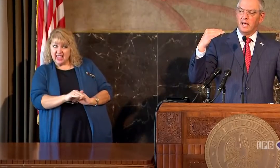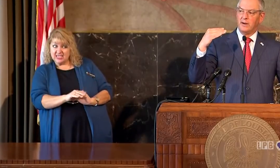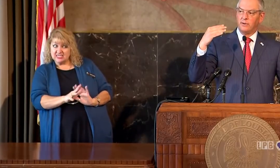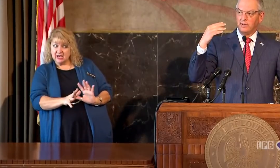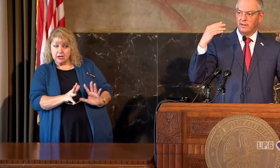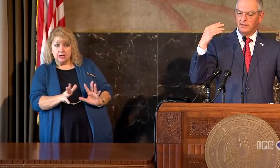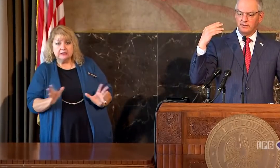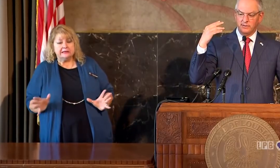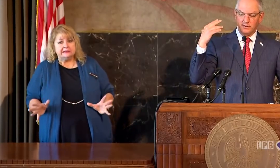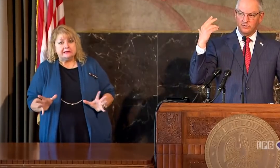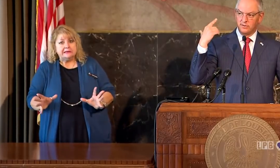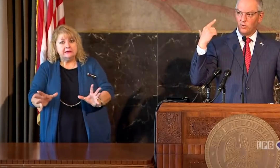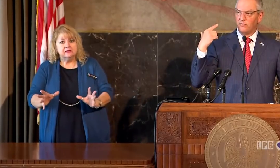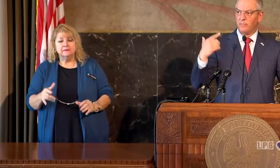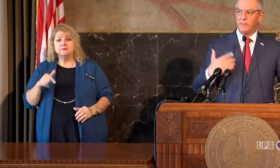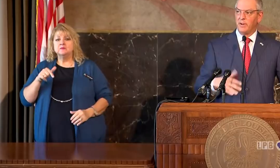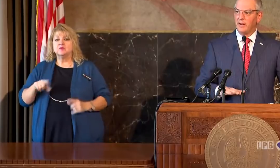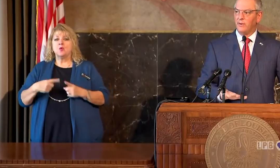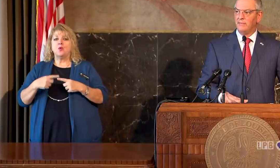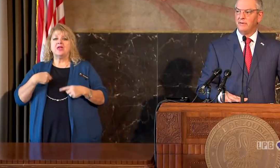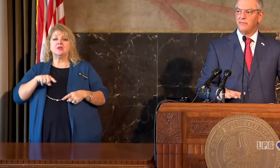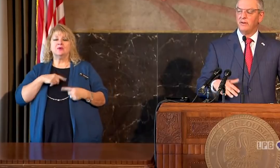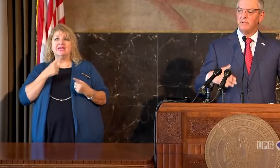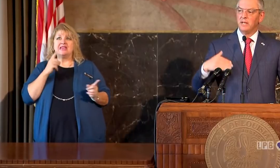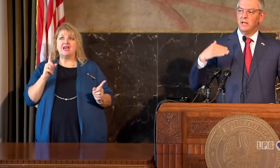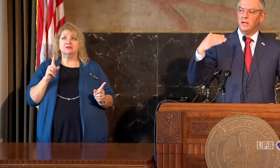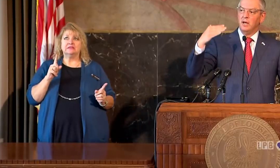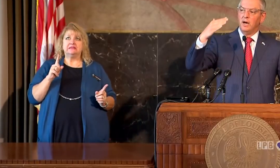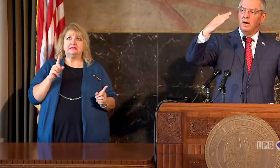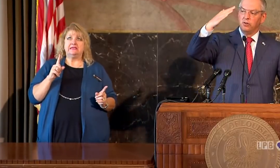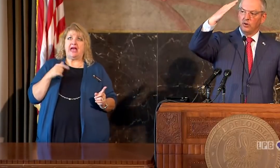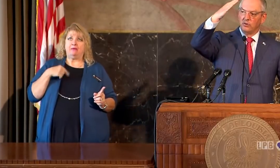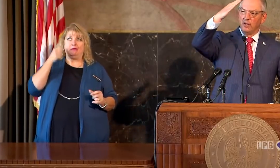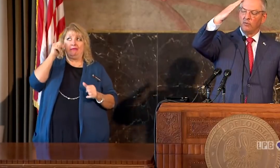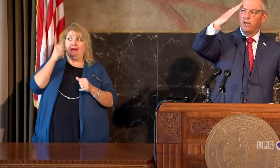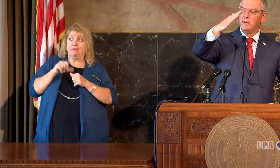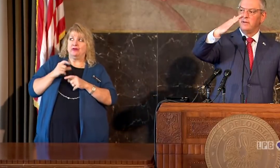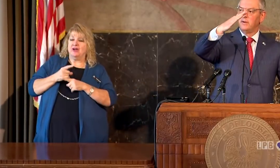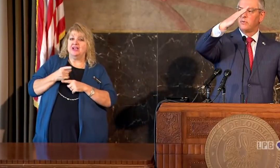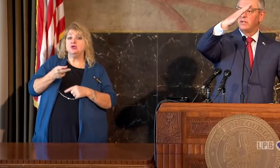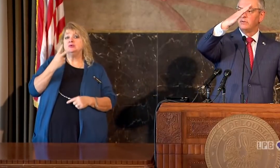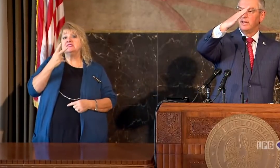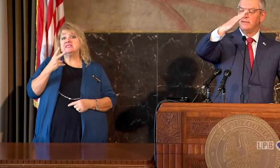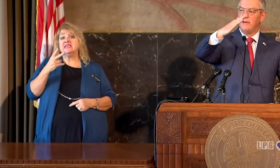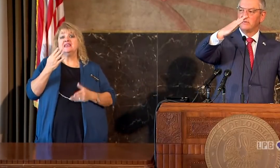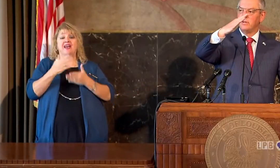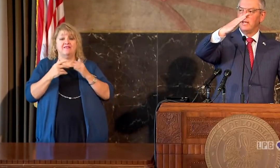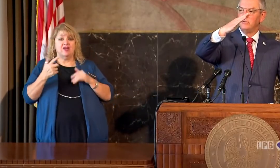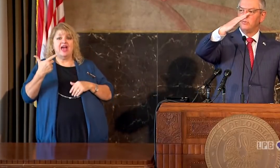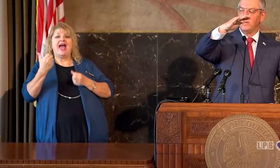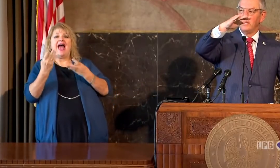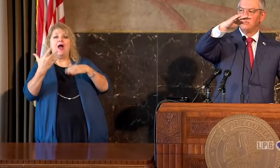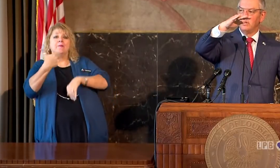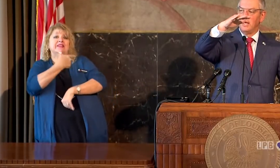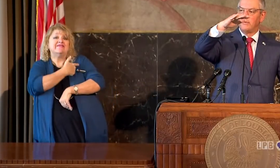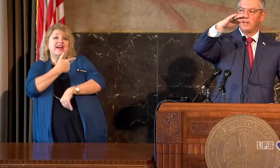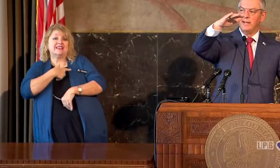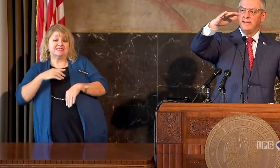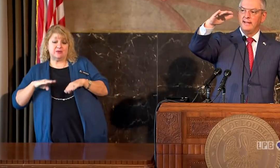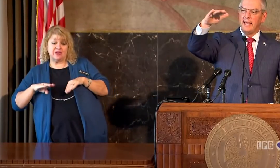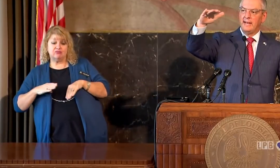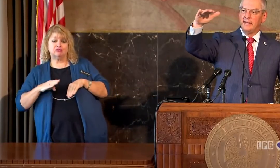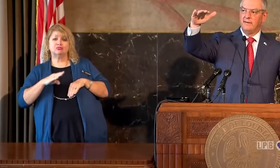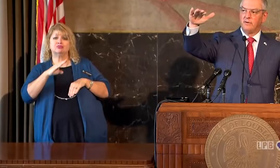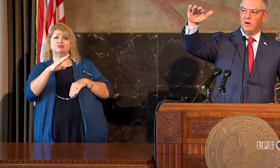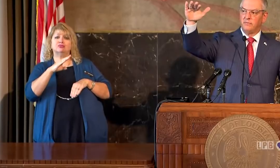the lottery, and this is going from memory, I don't have it in front of me, you could see a rate of decrease in the vaccinations. We announced the lottery,